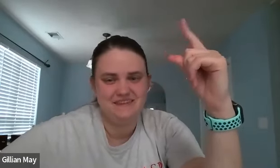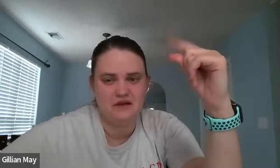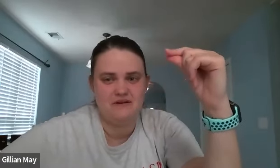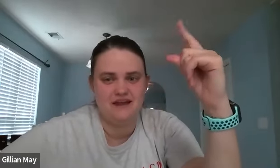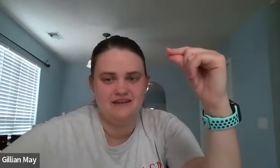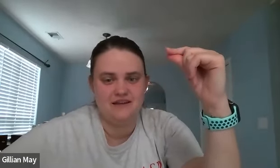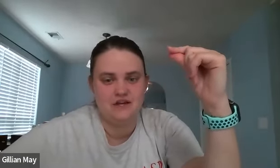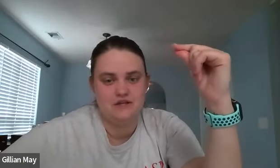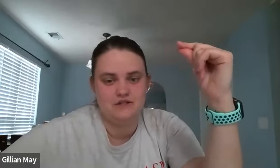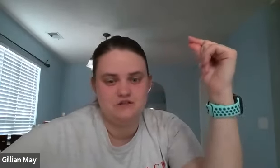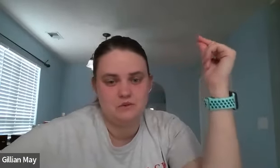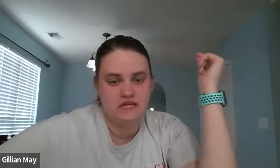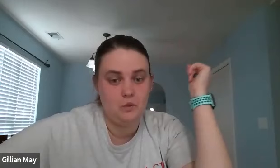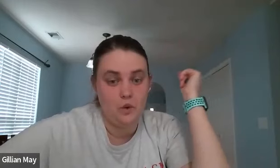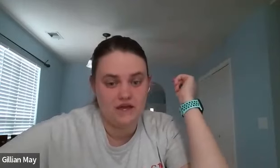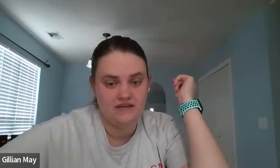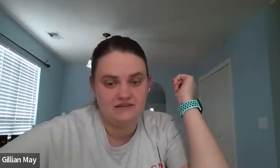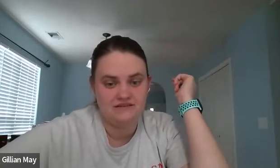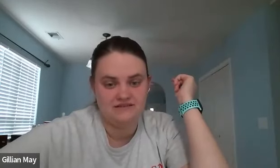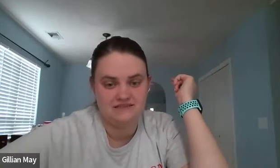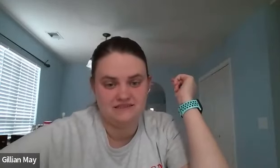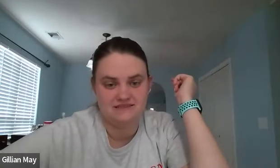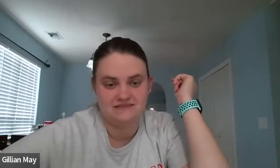All right, 21.